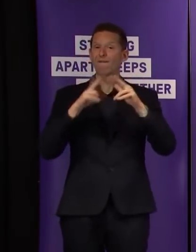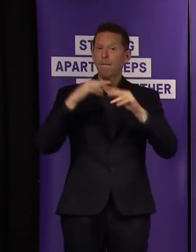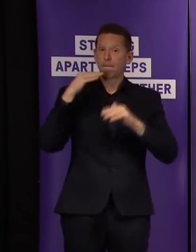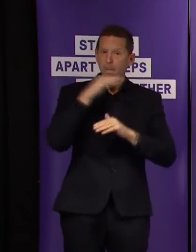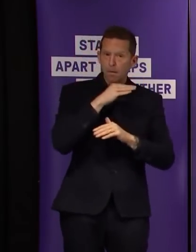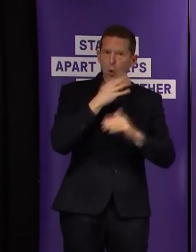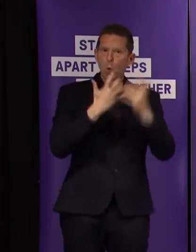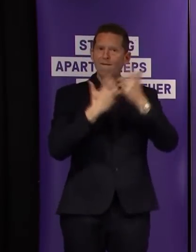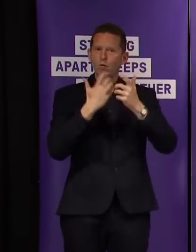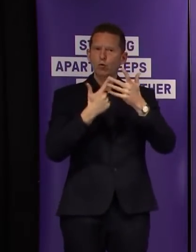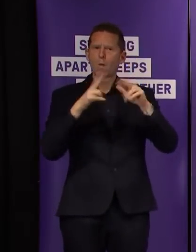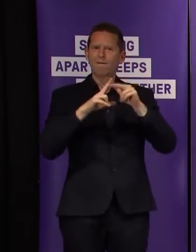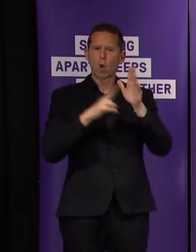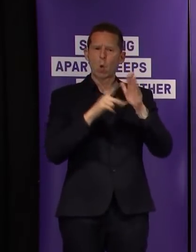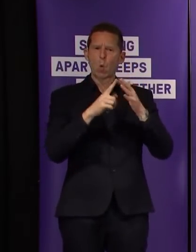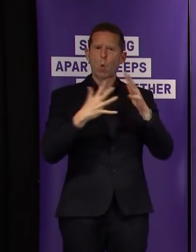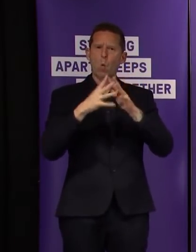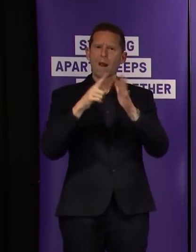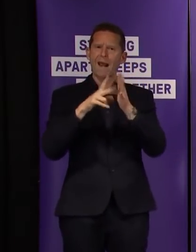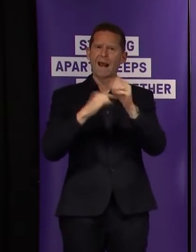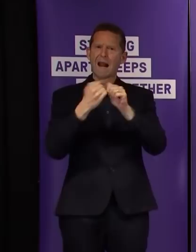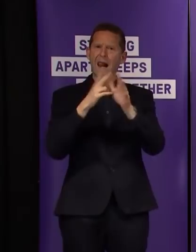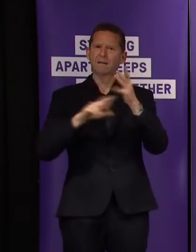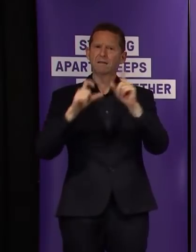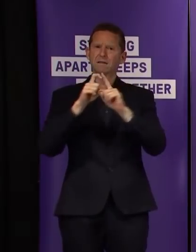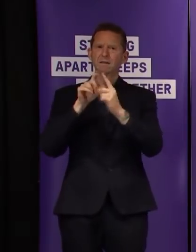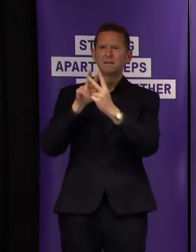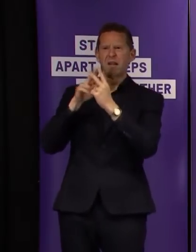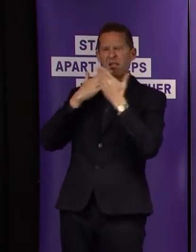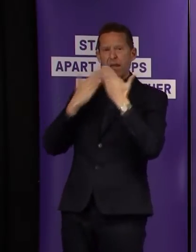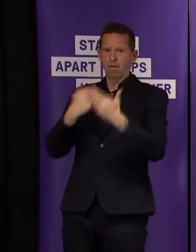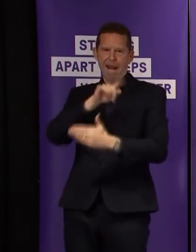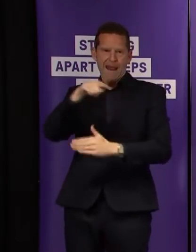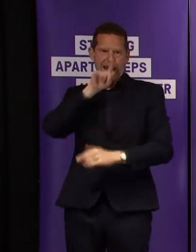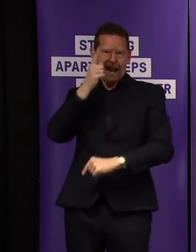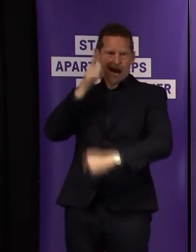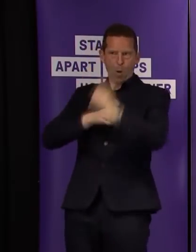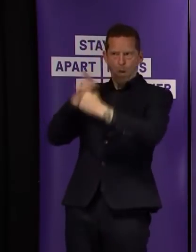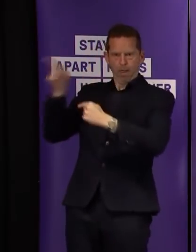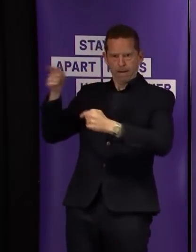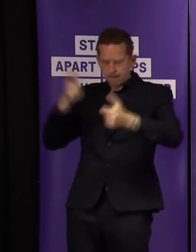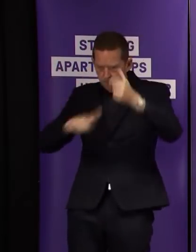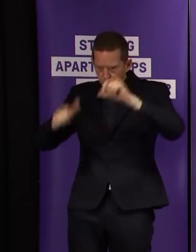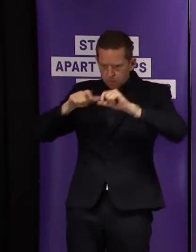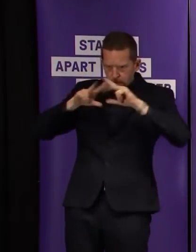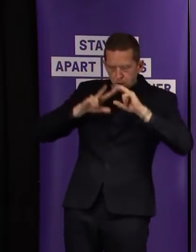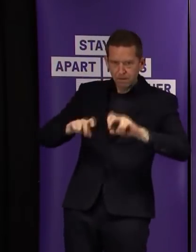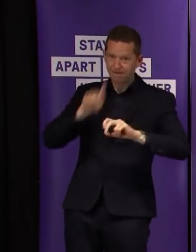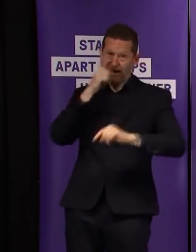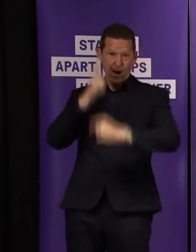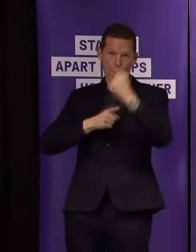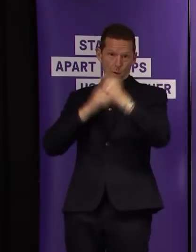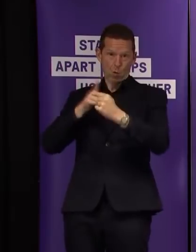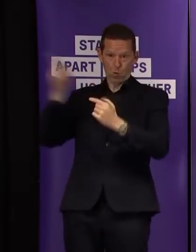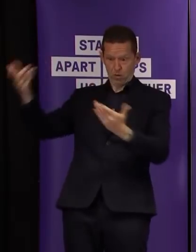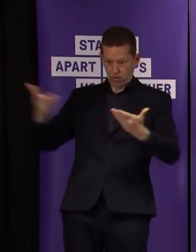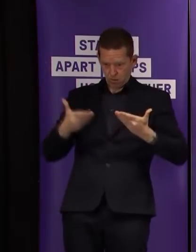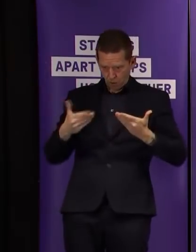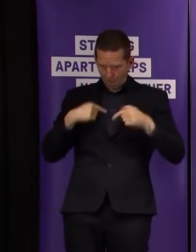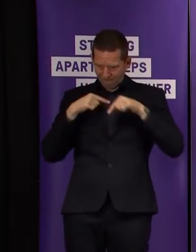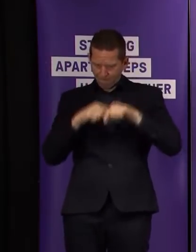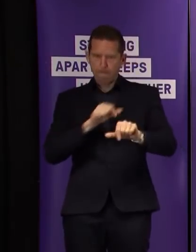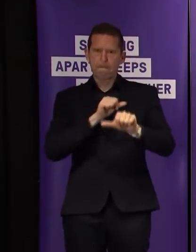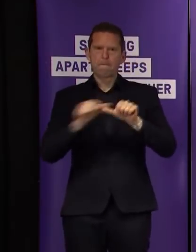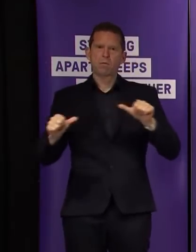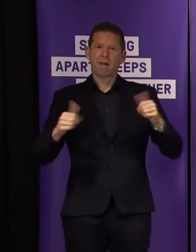New England. You can't argue with this sort of data. You can't argue with science. You can't do anything but follow the best